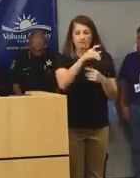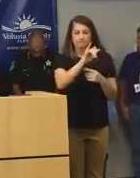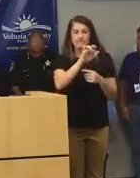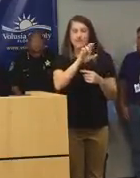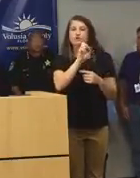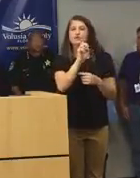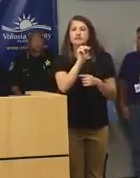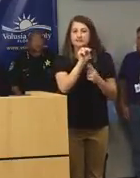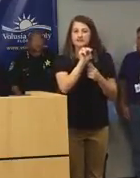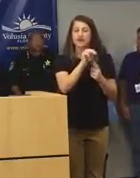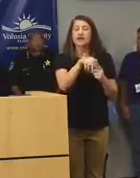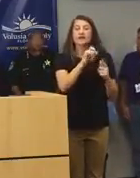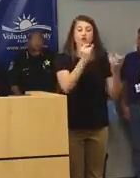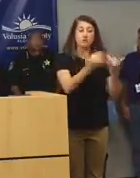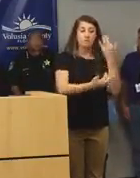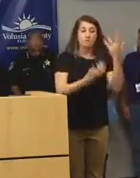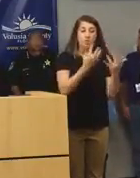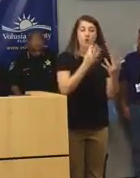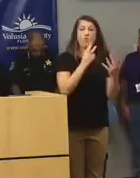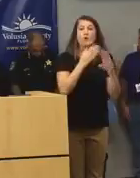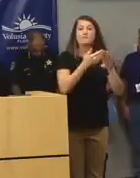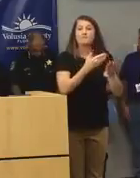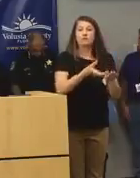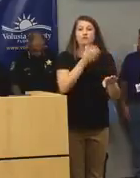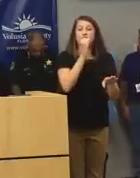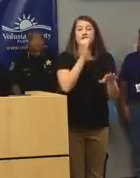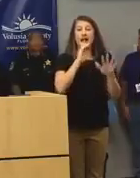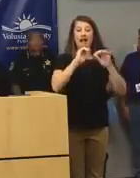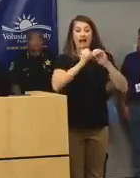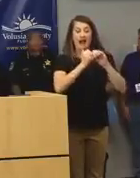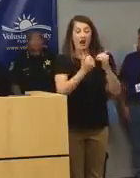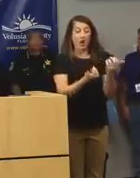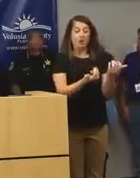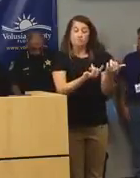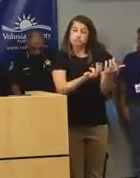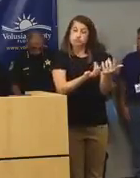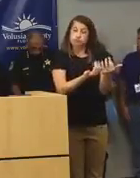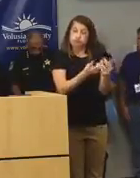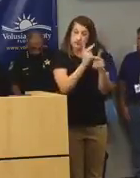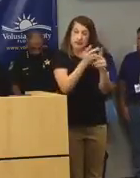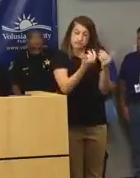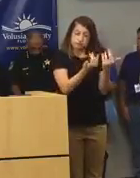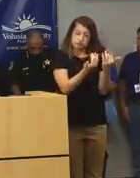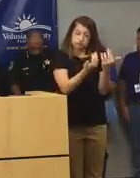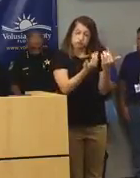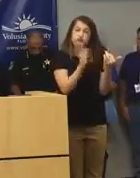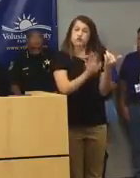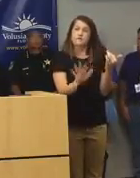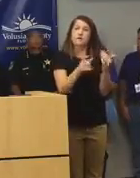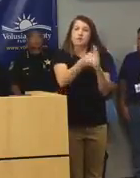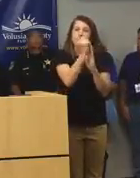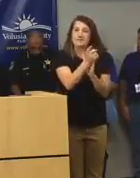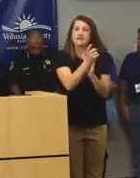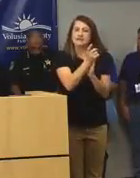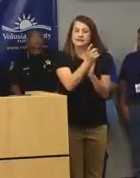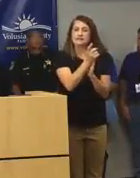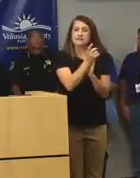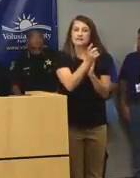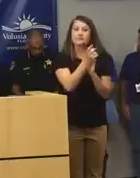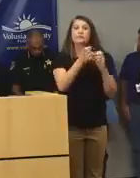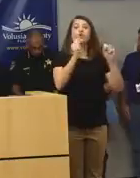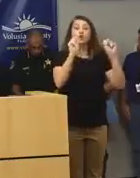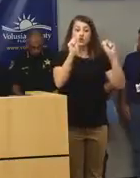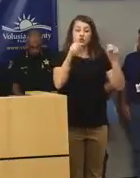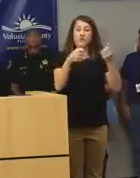Residents should boil water before drinking by holding it at a roiling boil for at least 1 minute. You